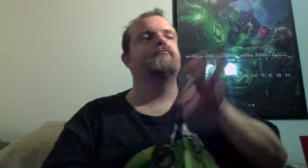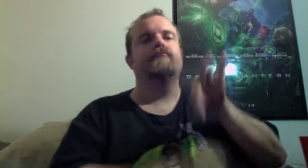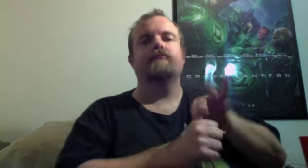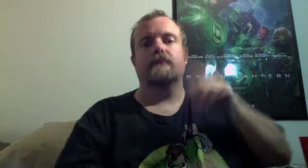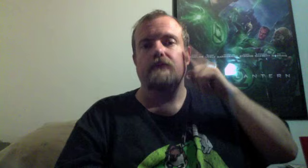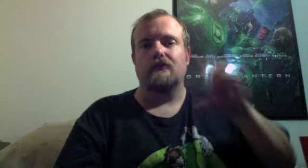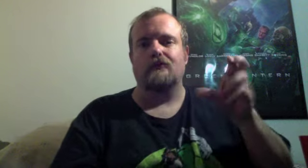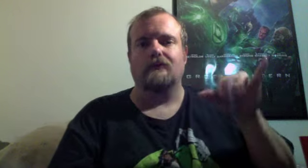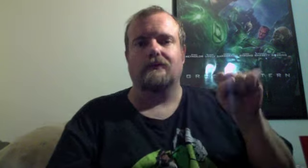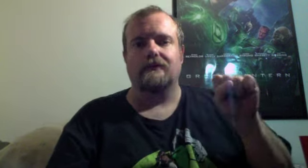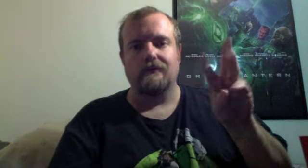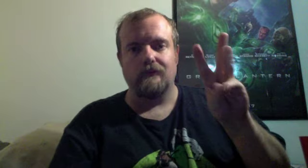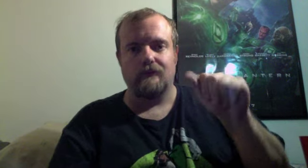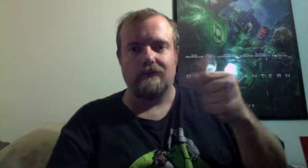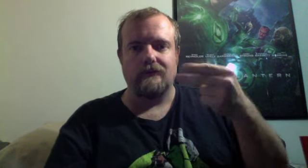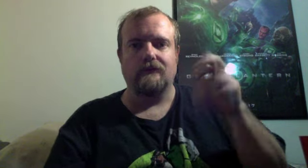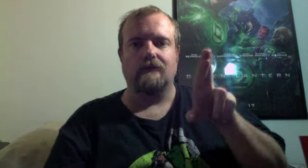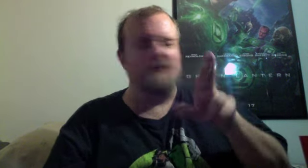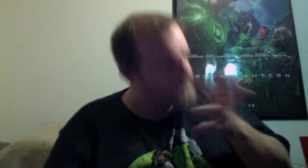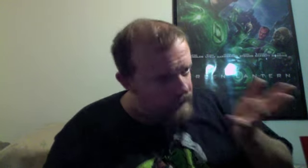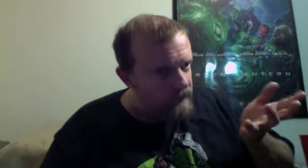The pits will be ground up and added to animal feed.